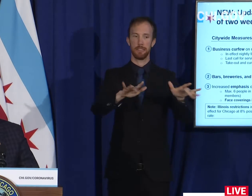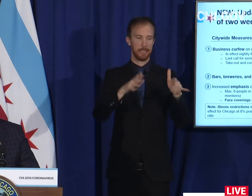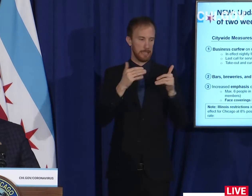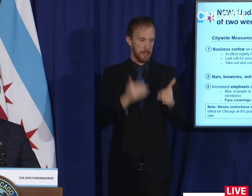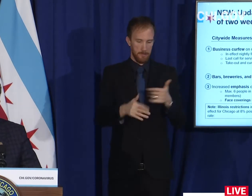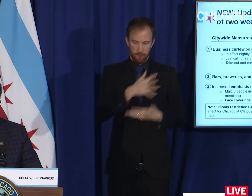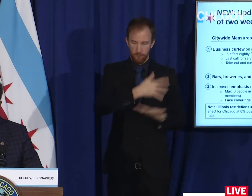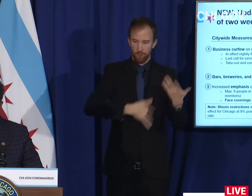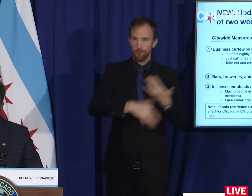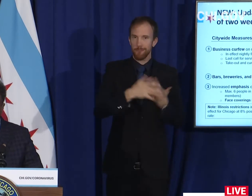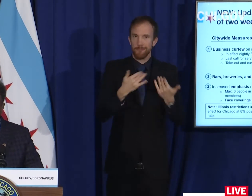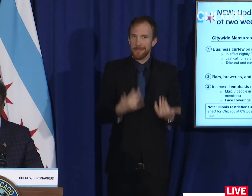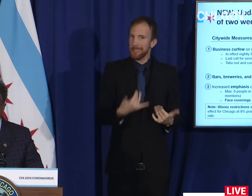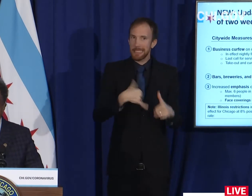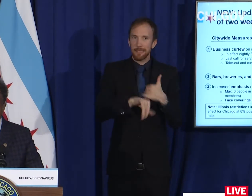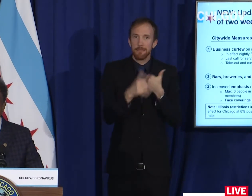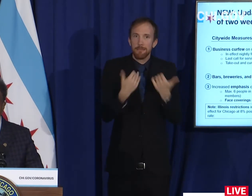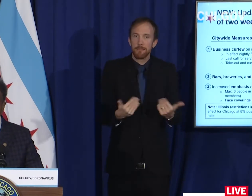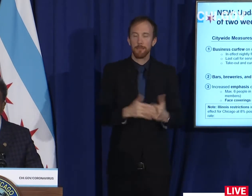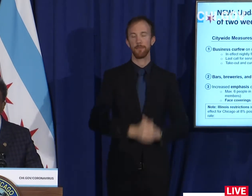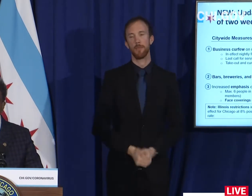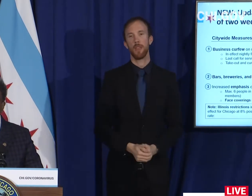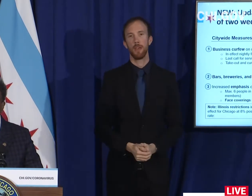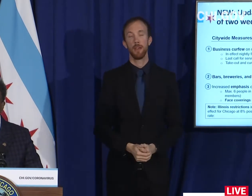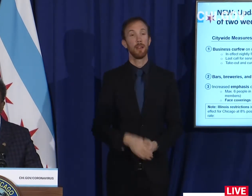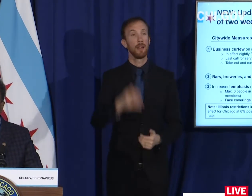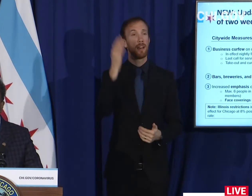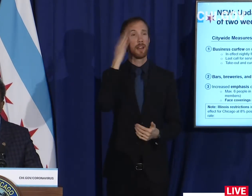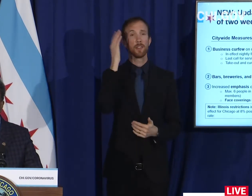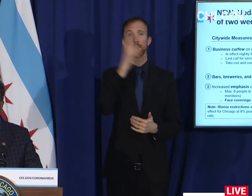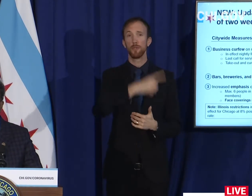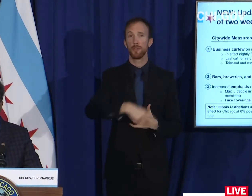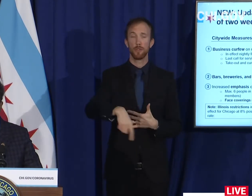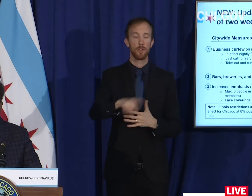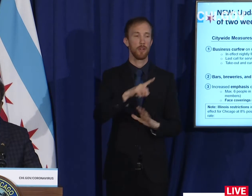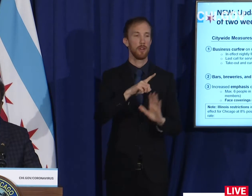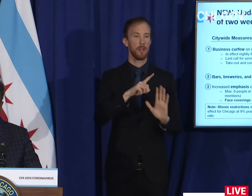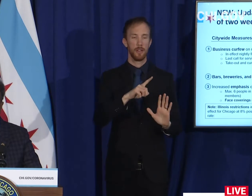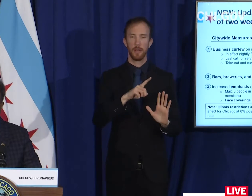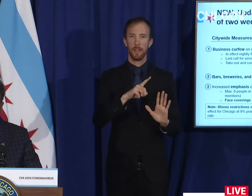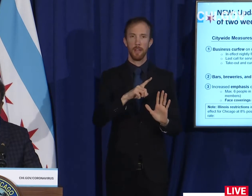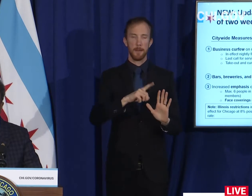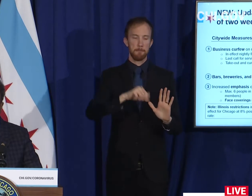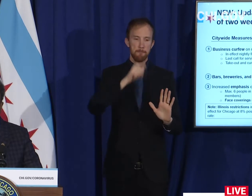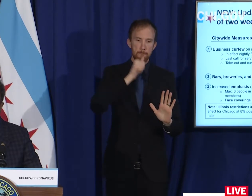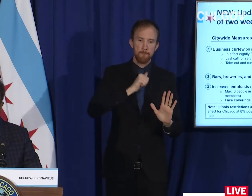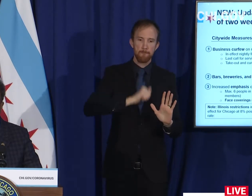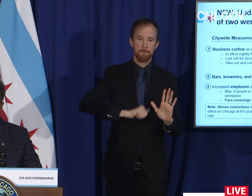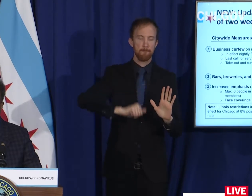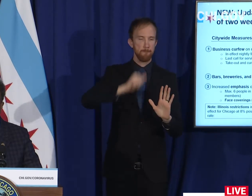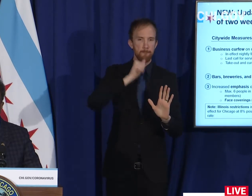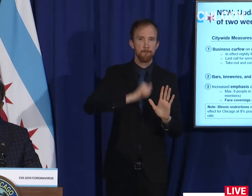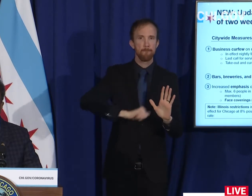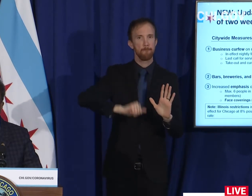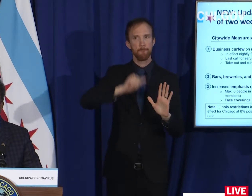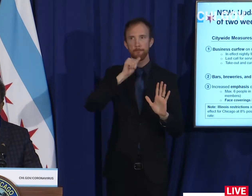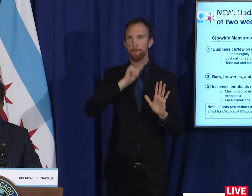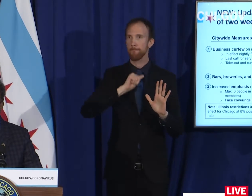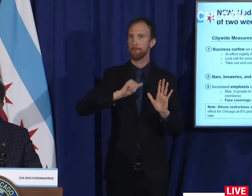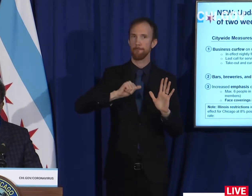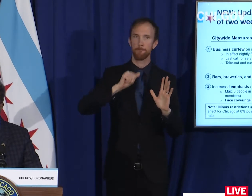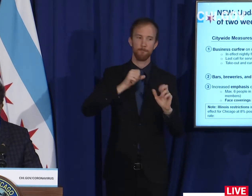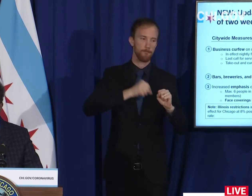present. Now, I know that you all have made a tremendous number of sacrifices, really going back to the